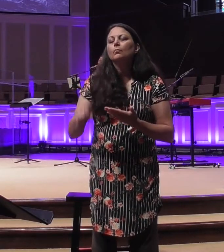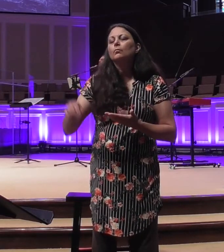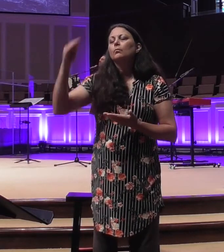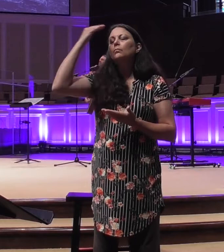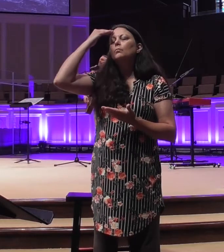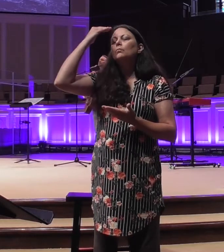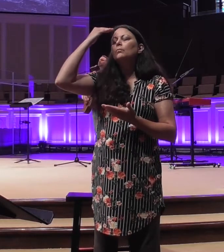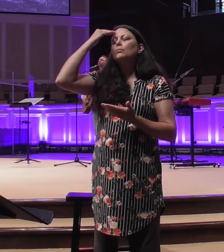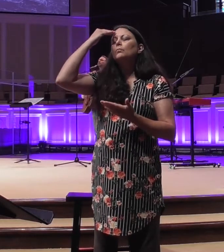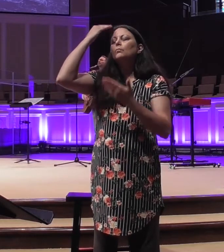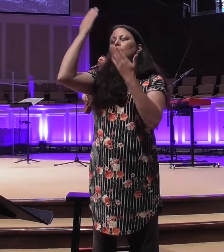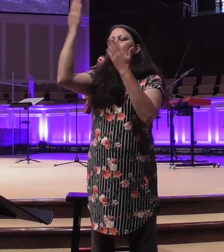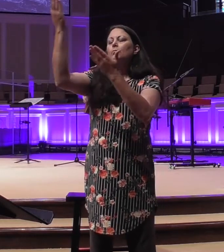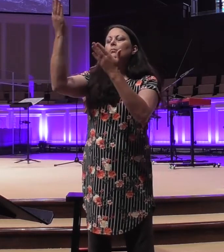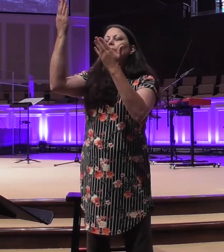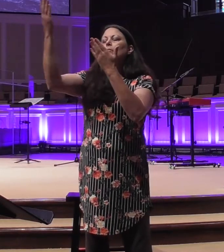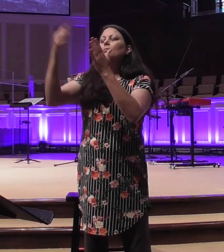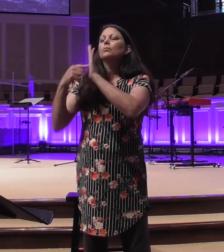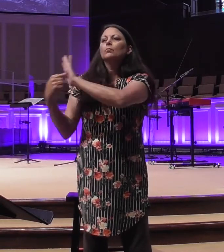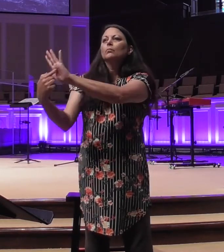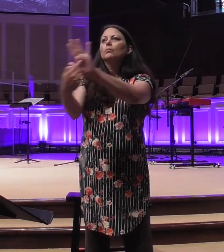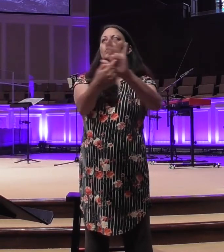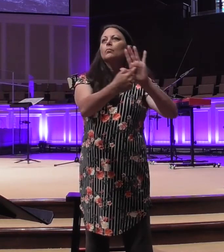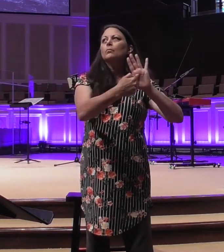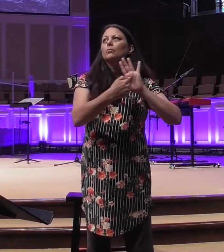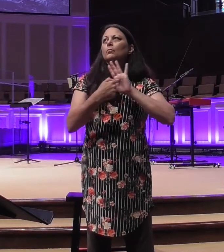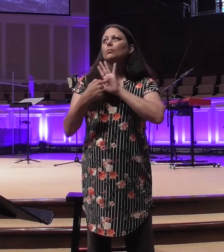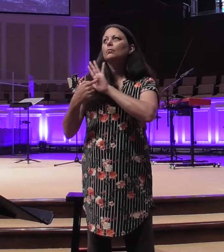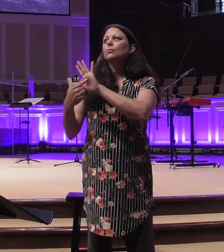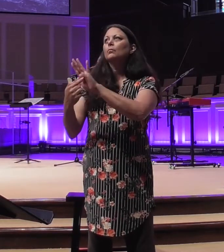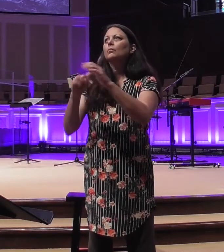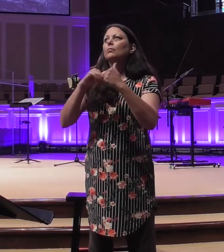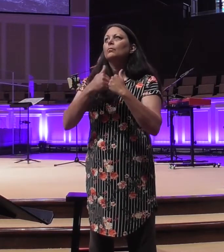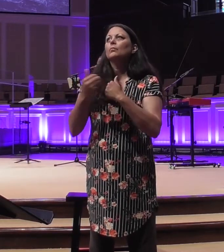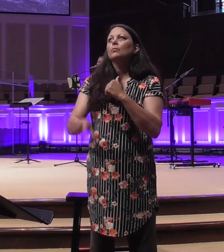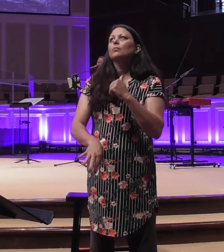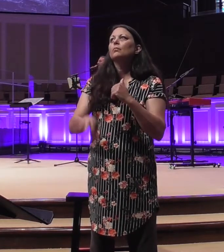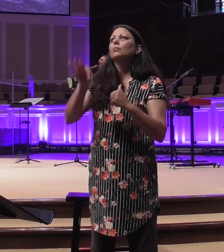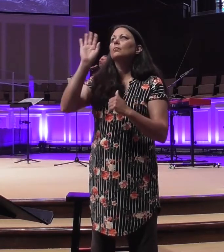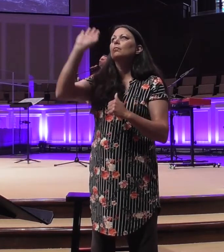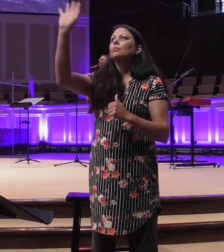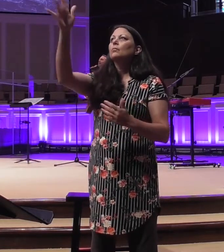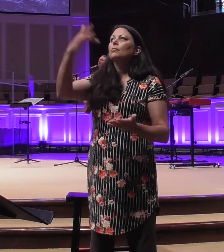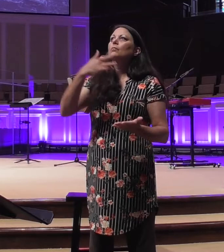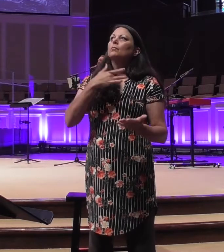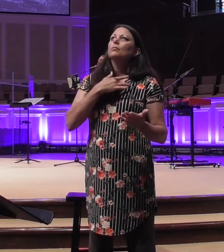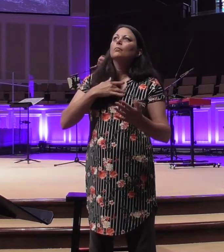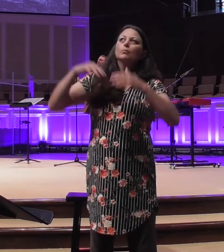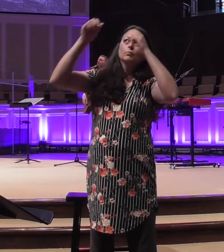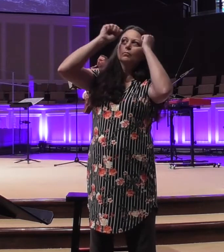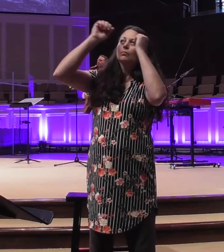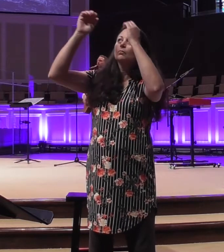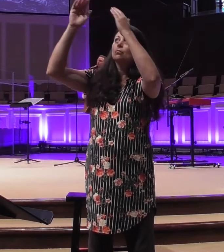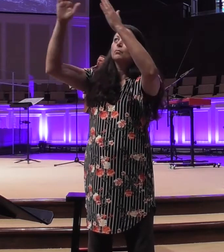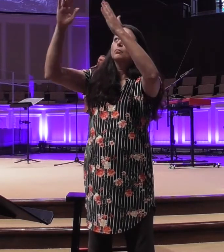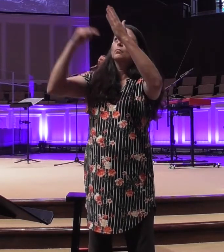are. You've shown us the way to your heart. So Father, I pray, make me